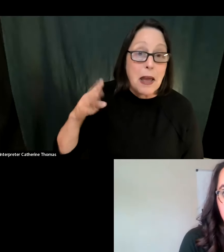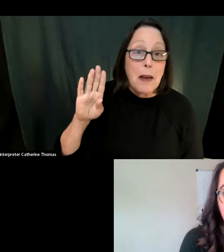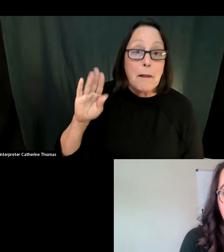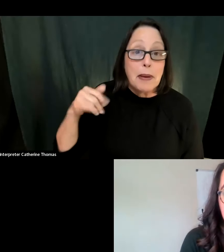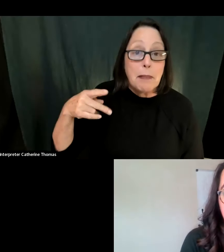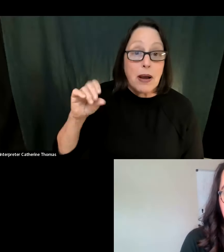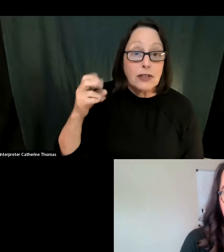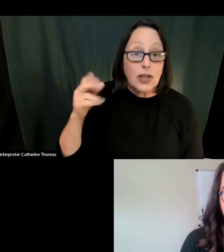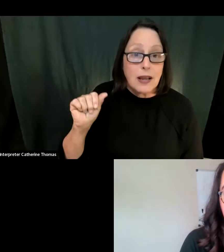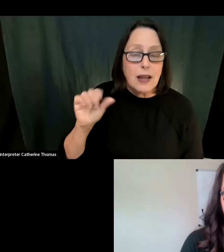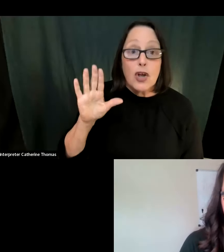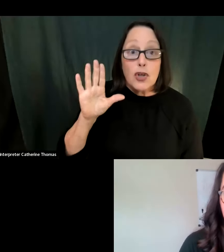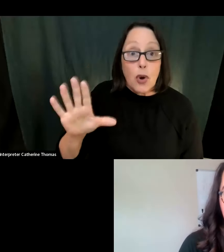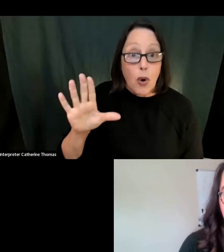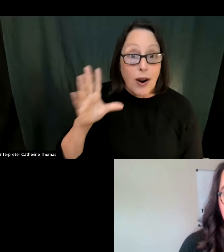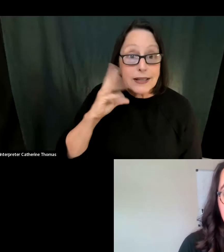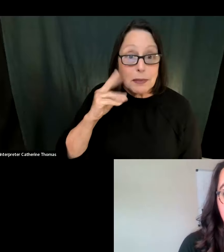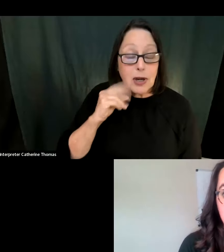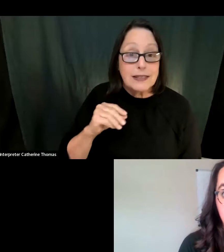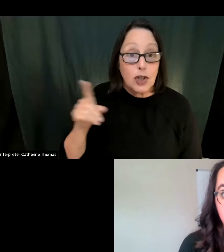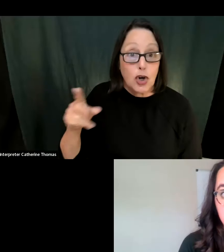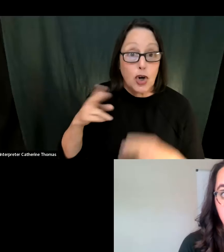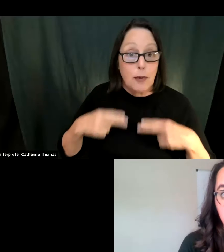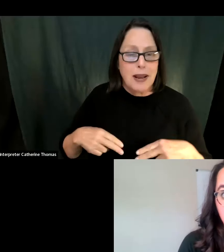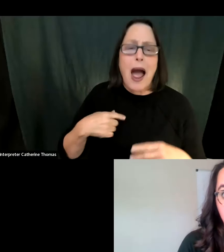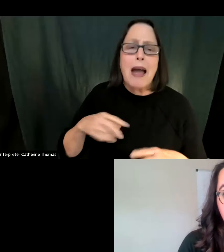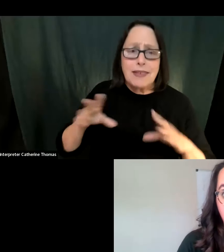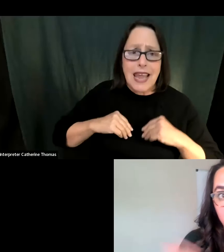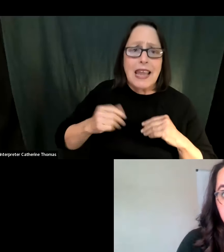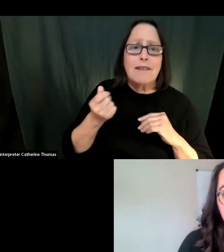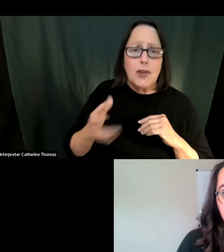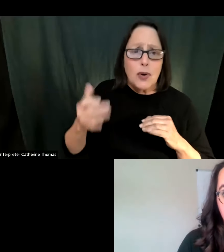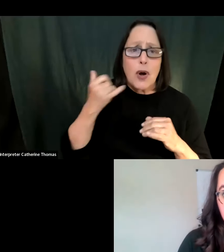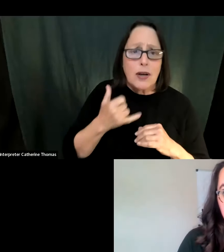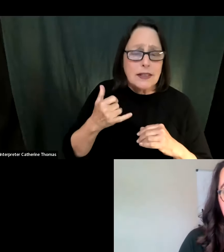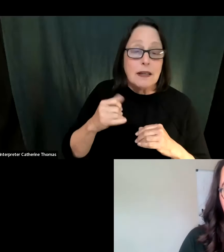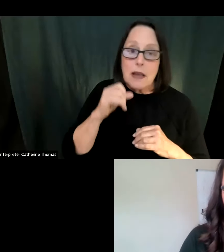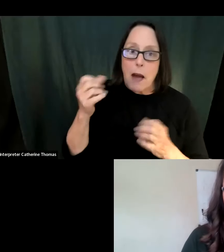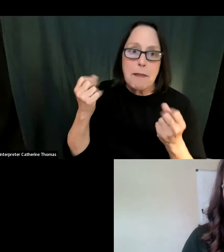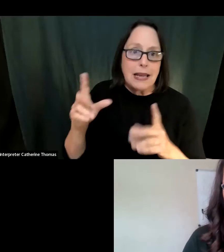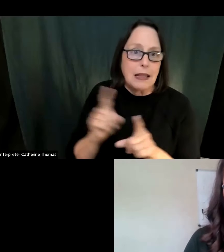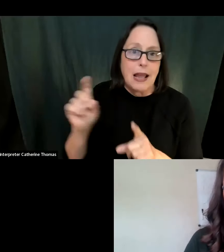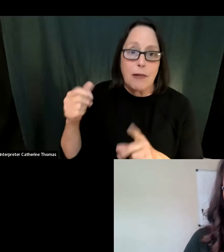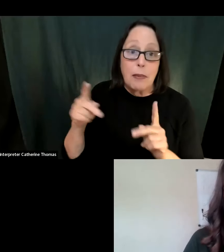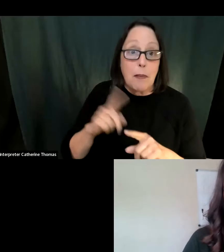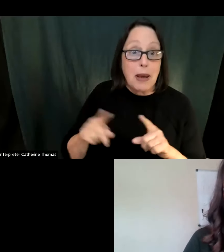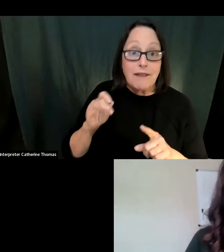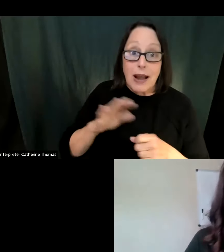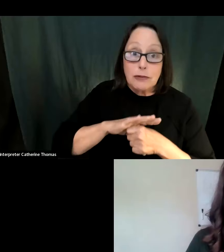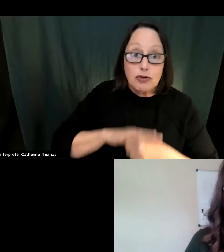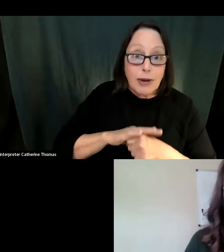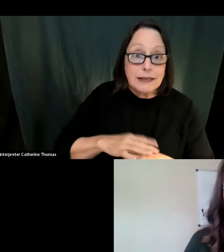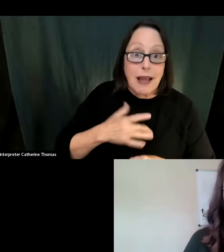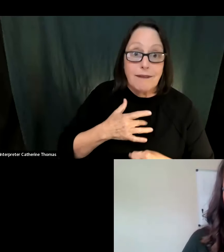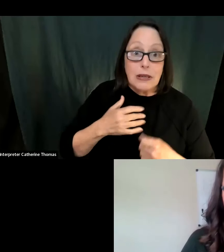answering these phone calls. I've taken some of them, not nearly as many as others. And I myself, when I am stressed or nervous about a youth or a